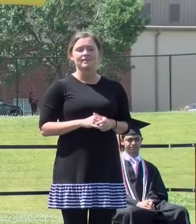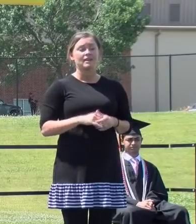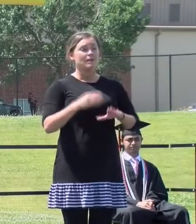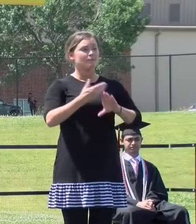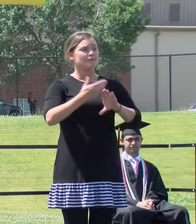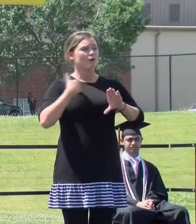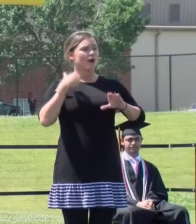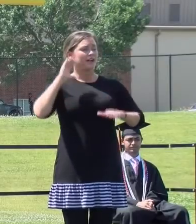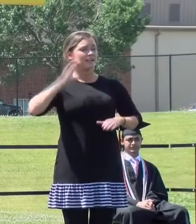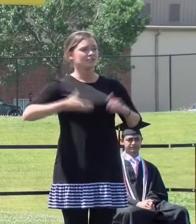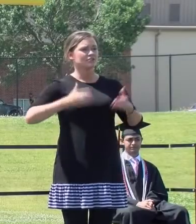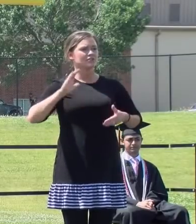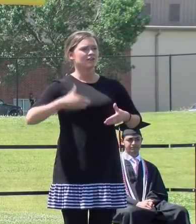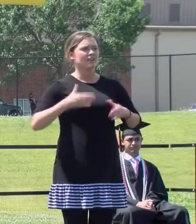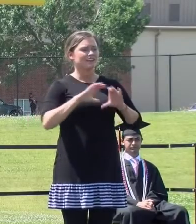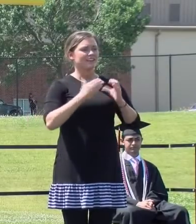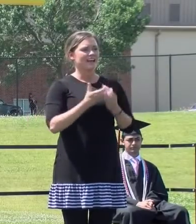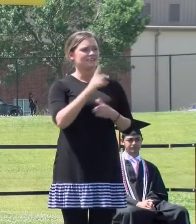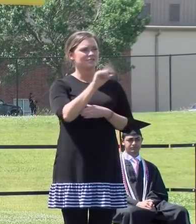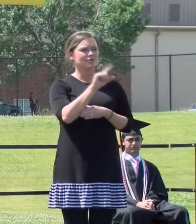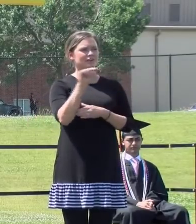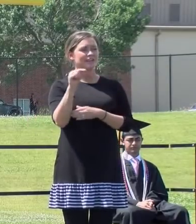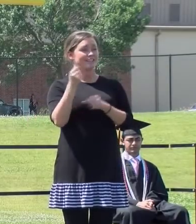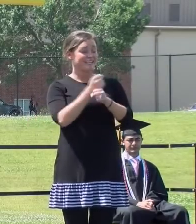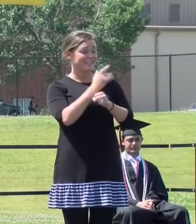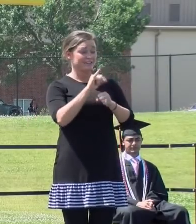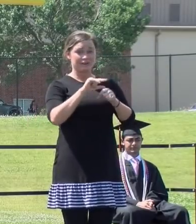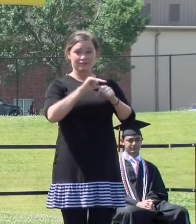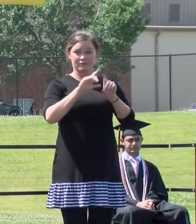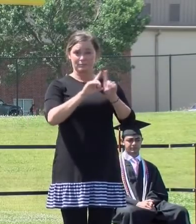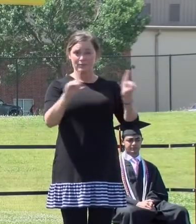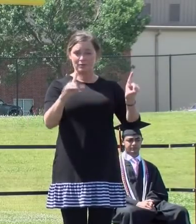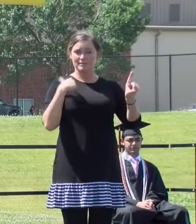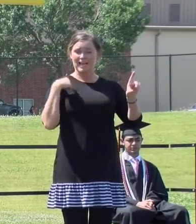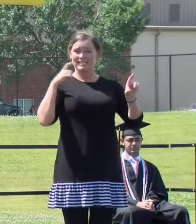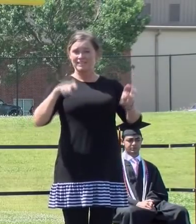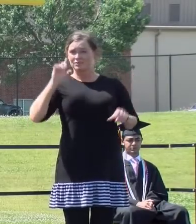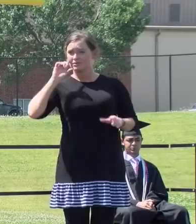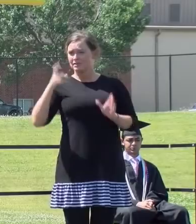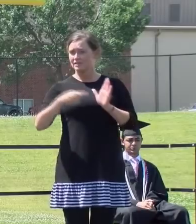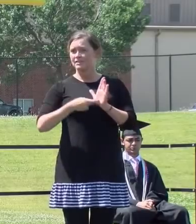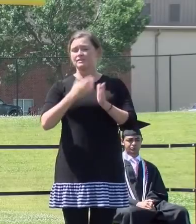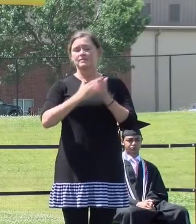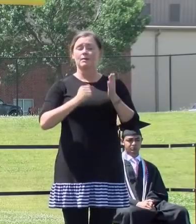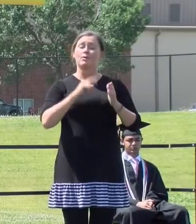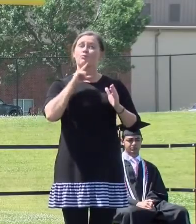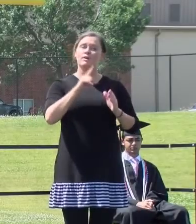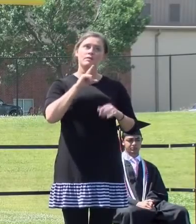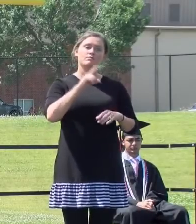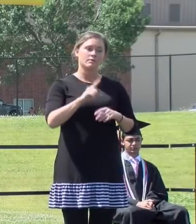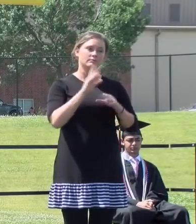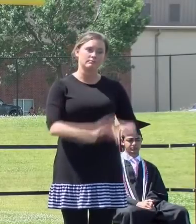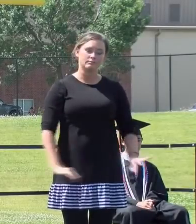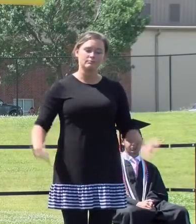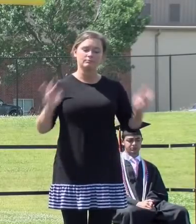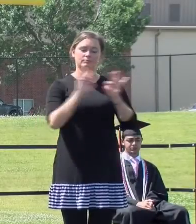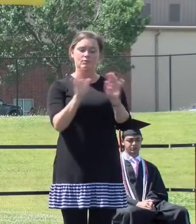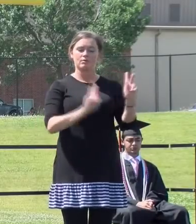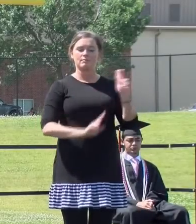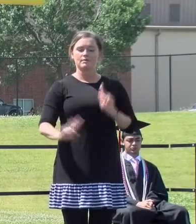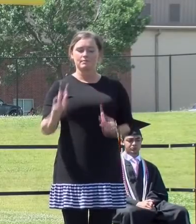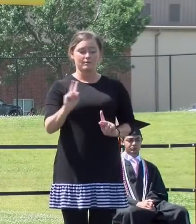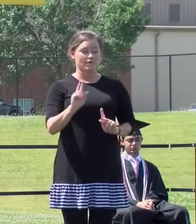Before I introduce the class of 2020 to receive their diplomas, I would like to recognize and thank some very important people.